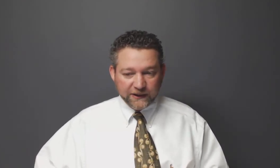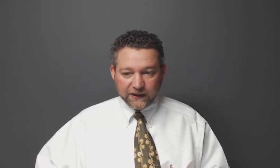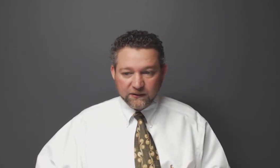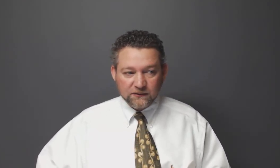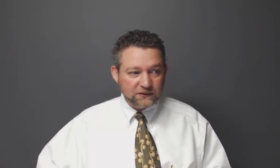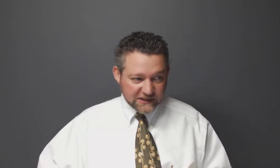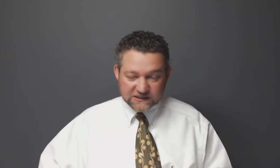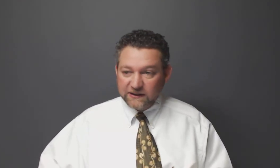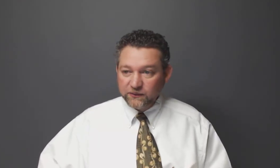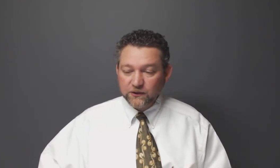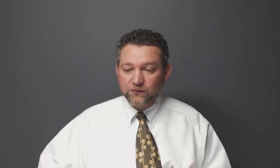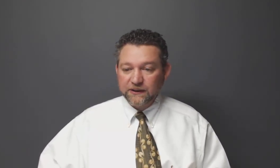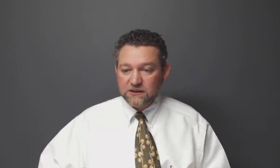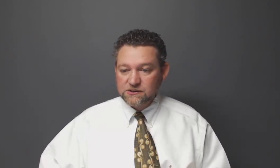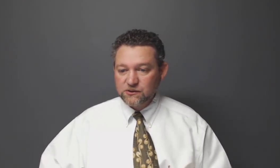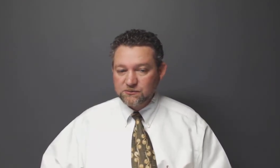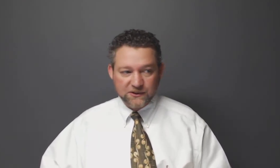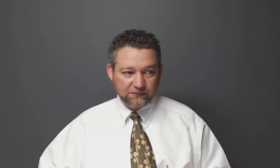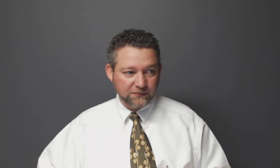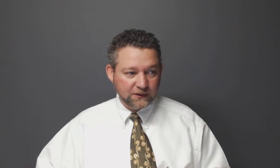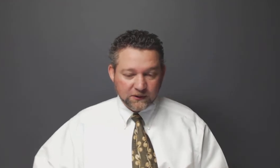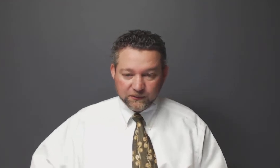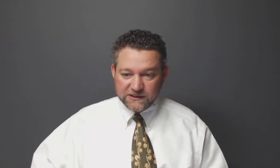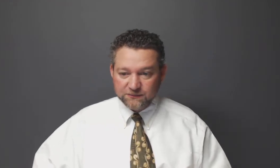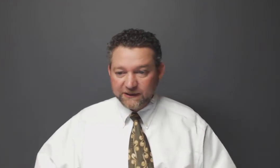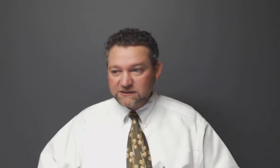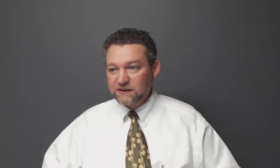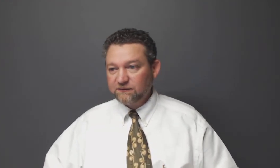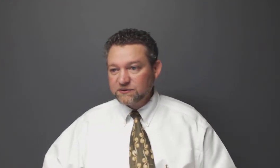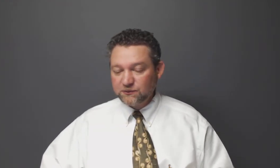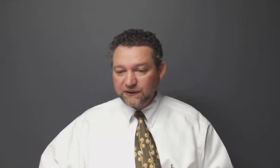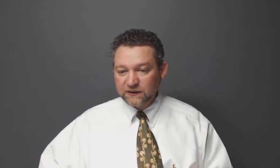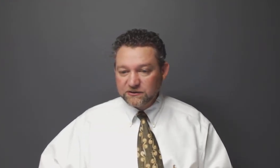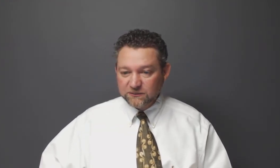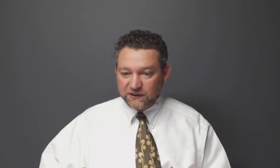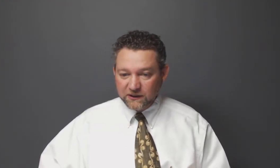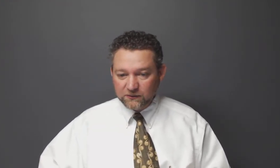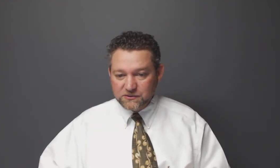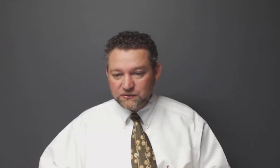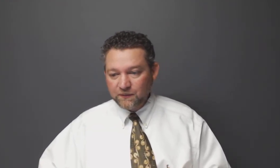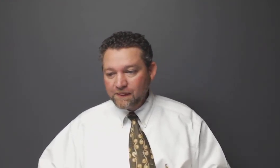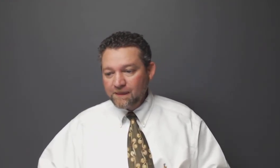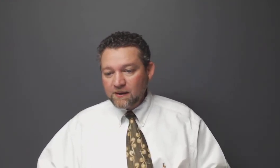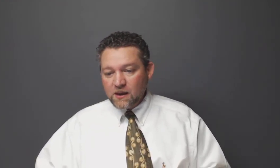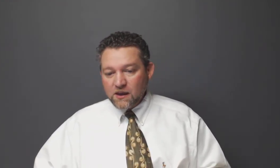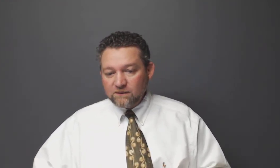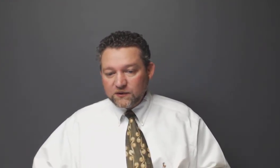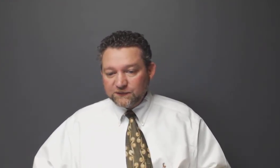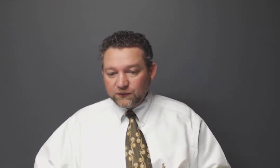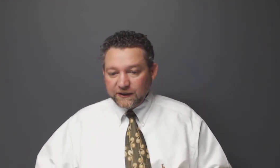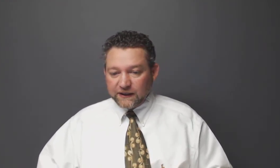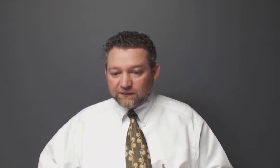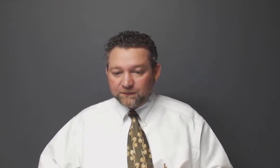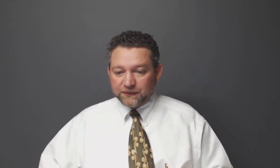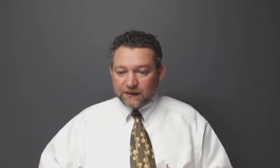away. Yes, they will when he consumes them, when he splits the difference between the sheep and the goats. Verse